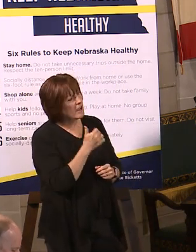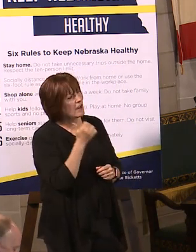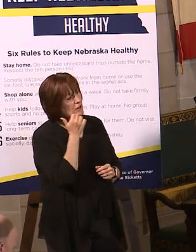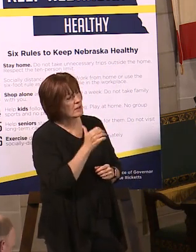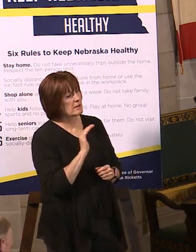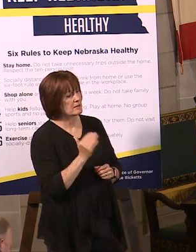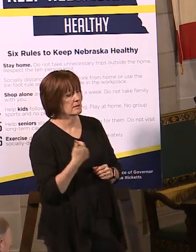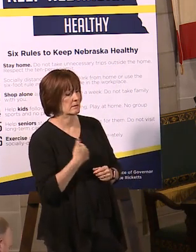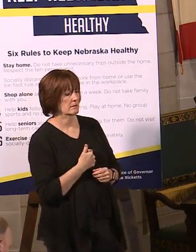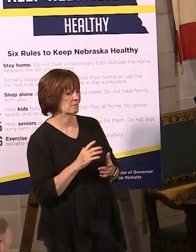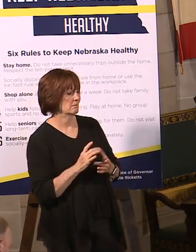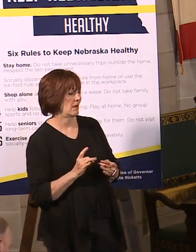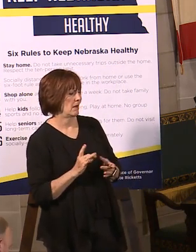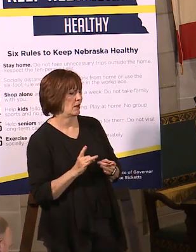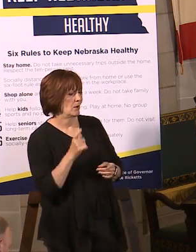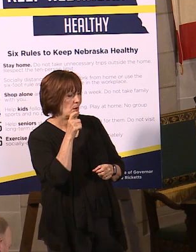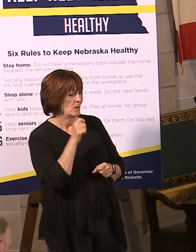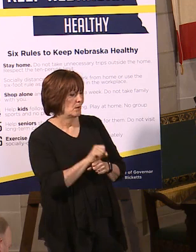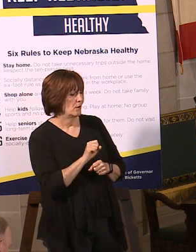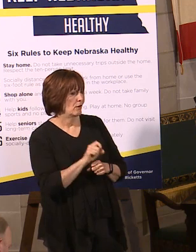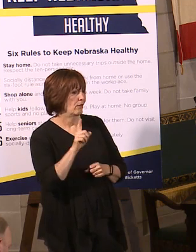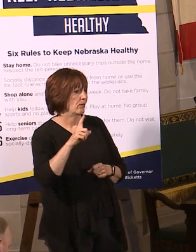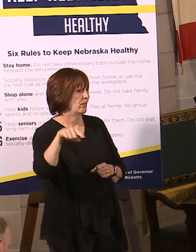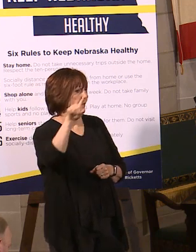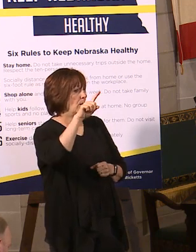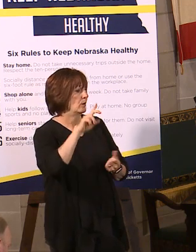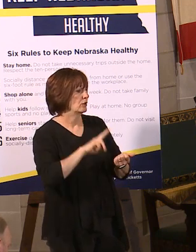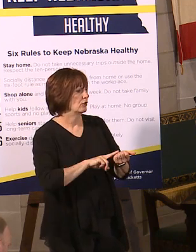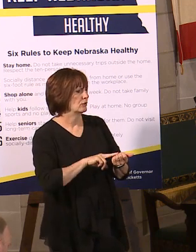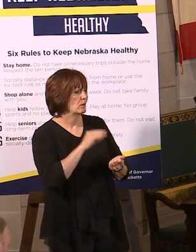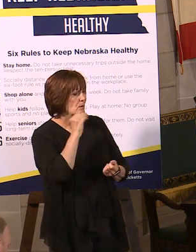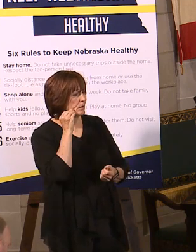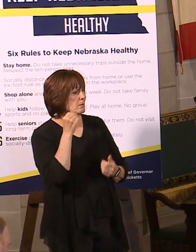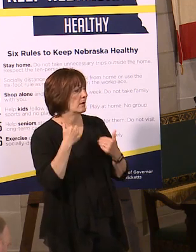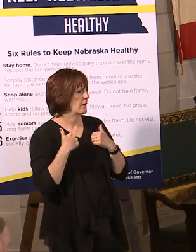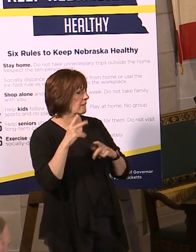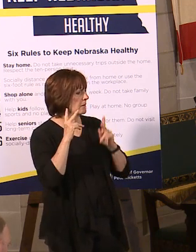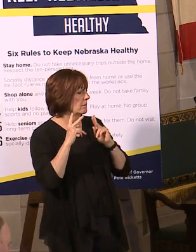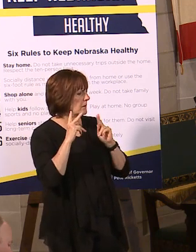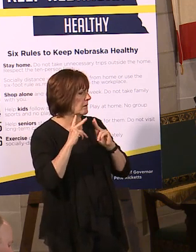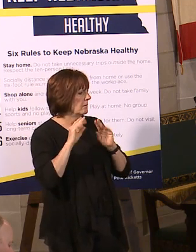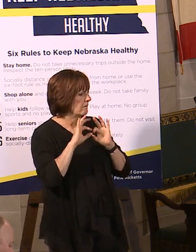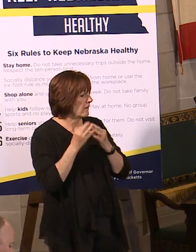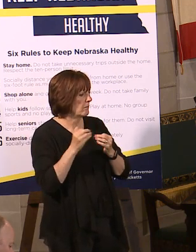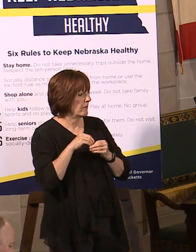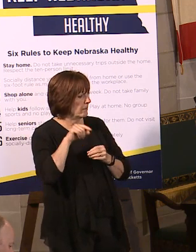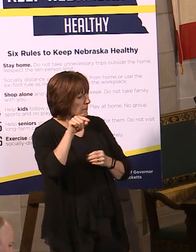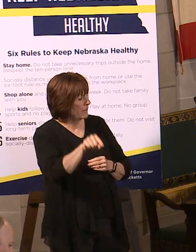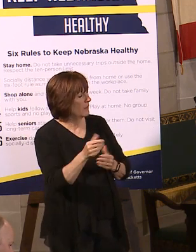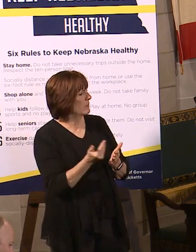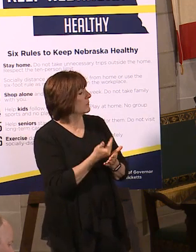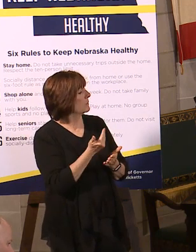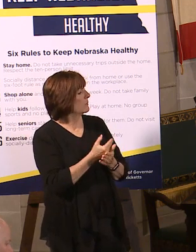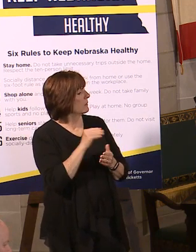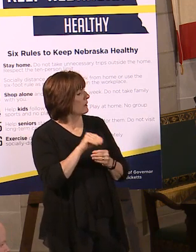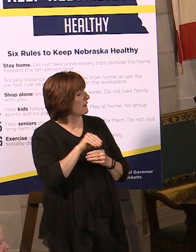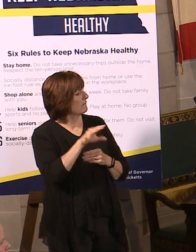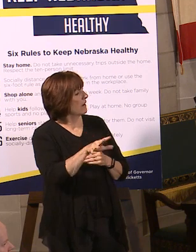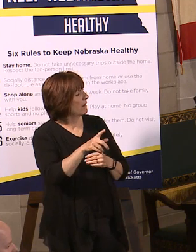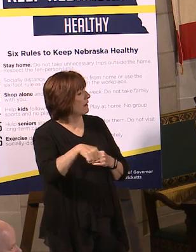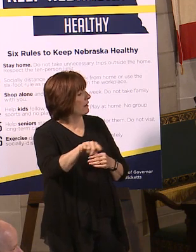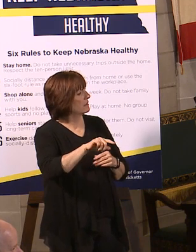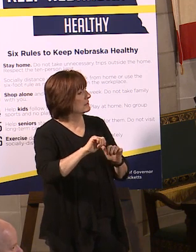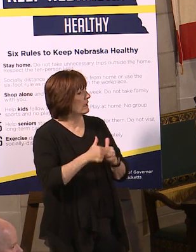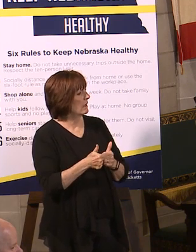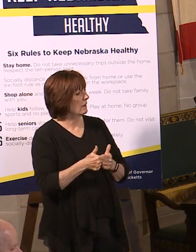getting messages from people who work in those nursing homes or have loved ones who are in those nursing homes. Is there any new advice you are giving them about